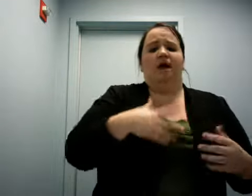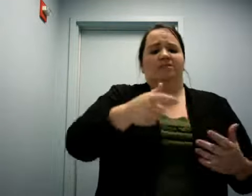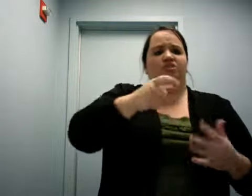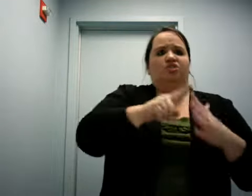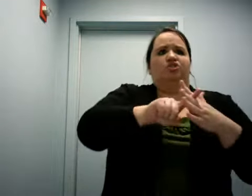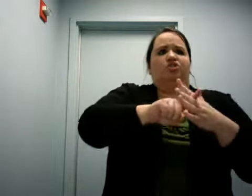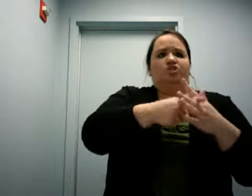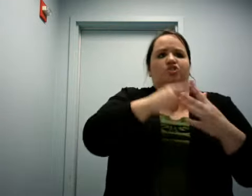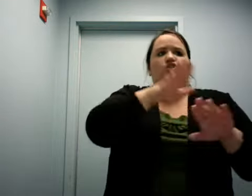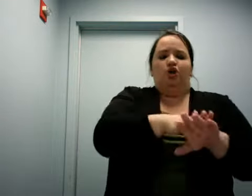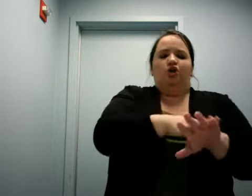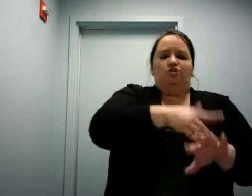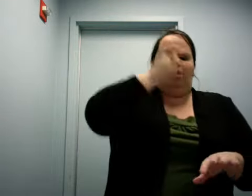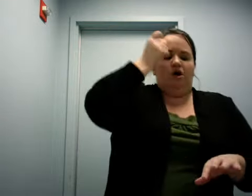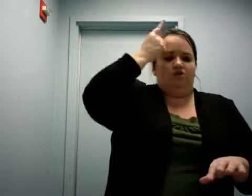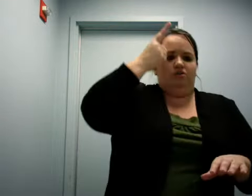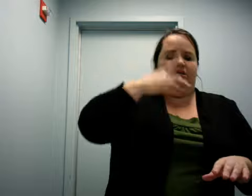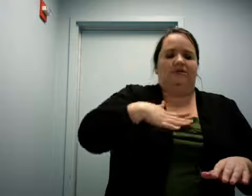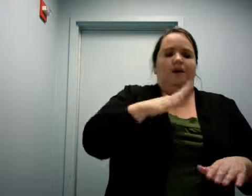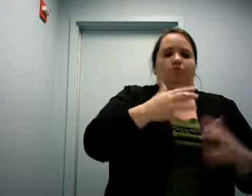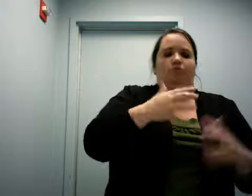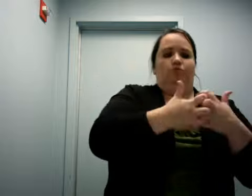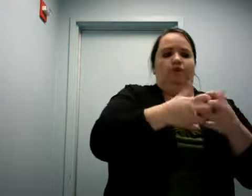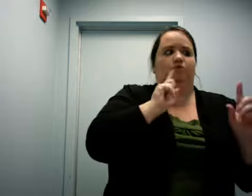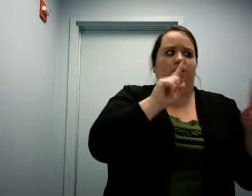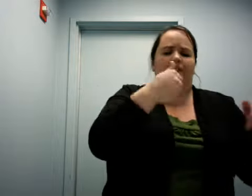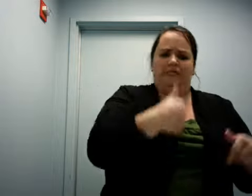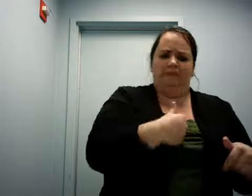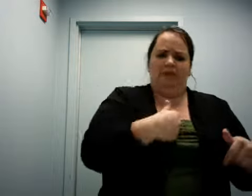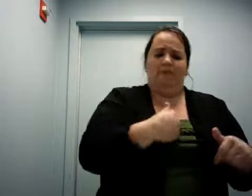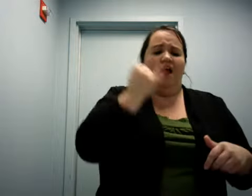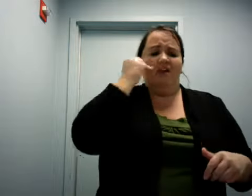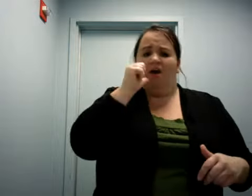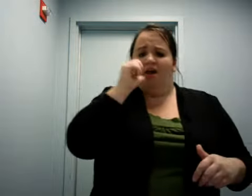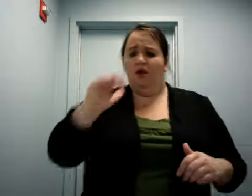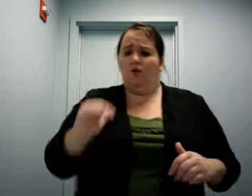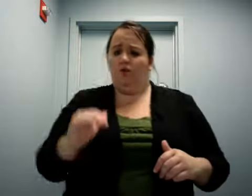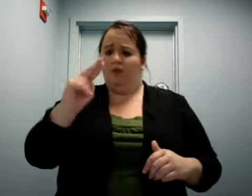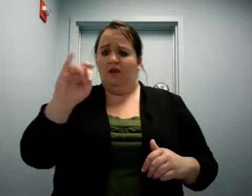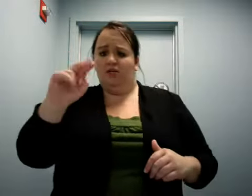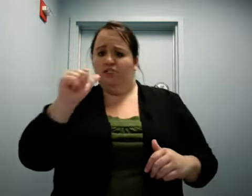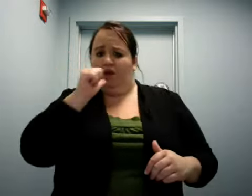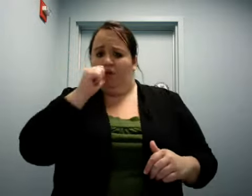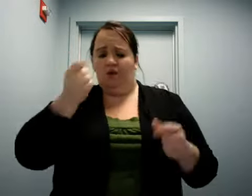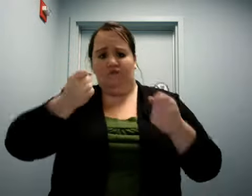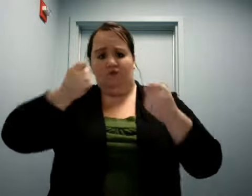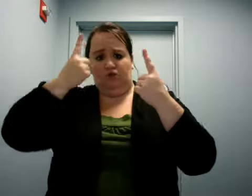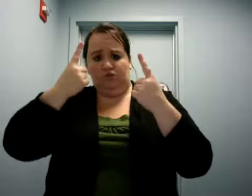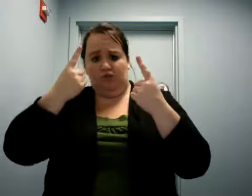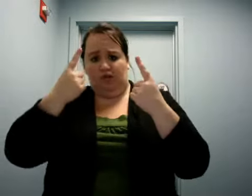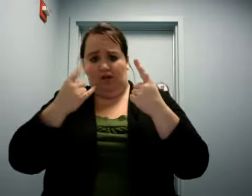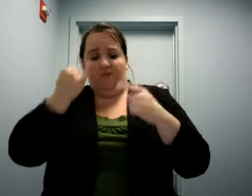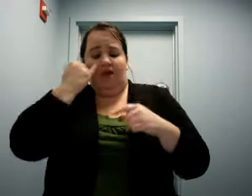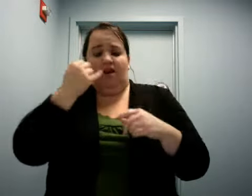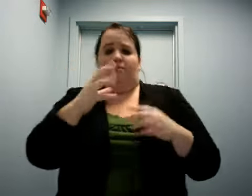If I had not grown up in Nigeria and if all I knew about Africa were from popular images, I too would think that Africa